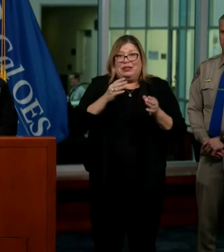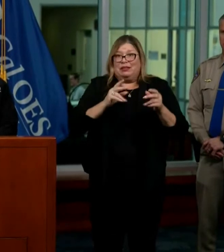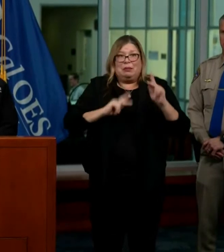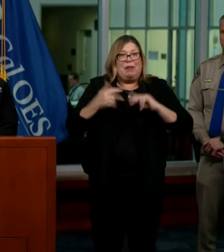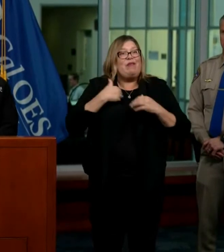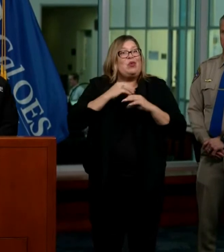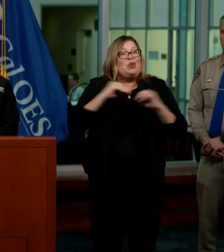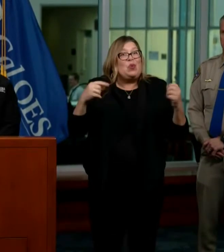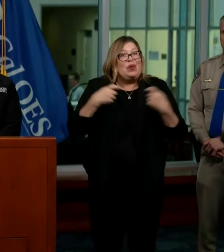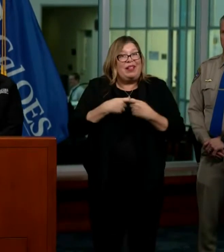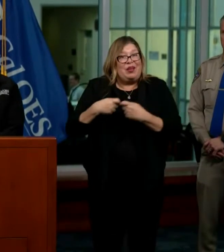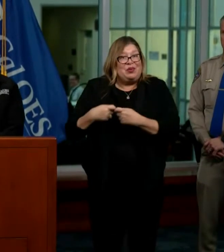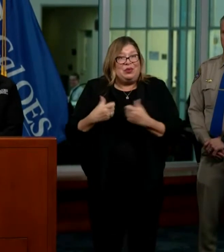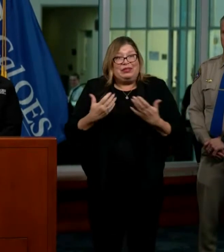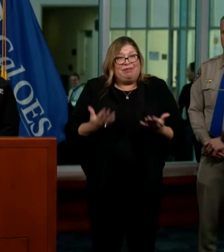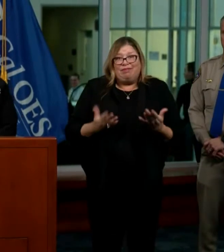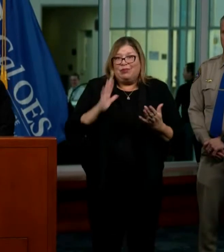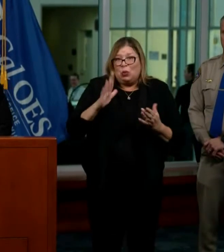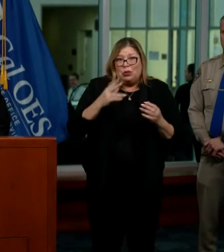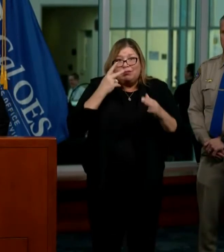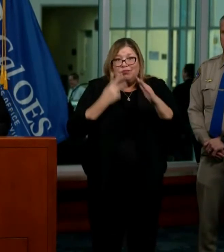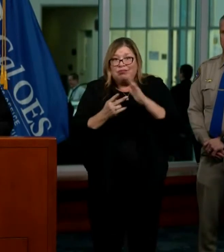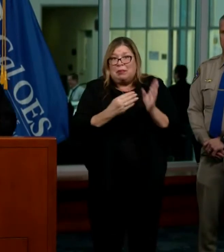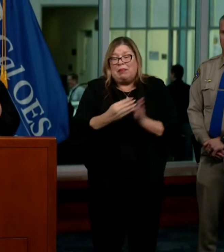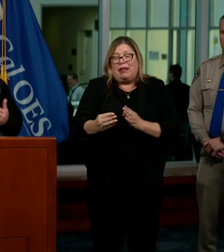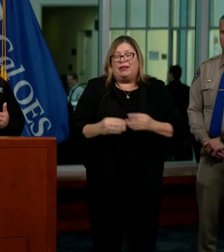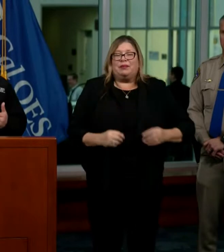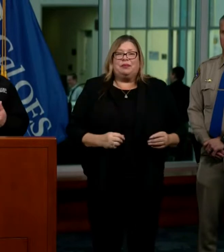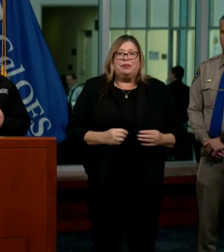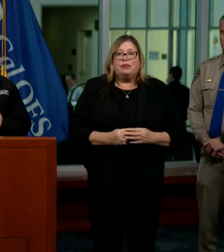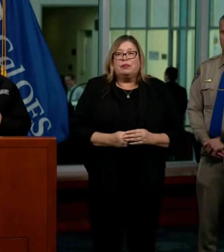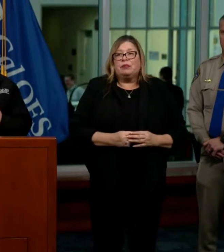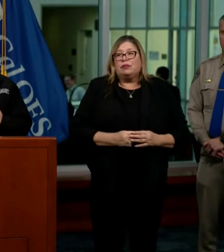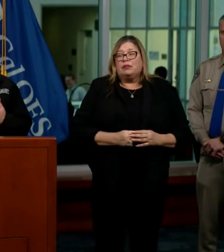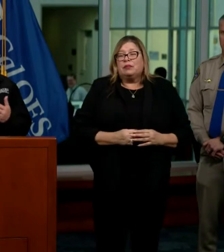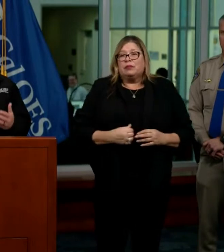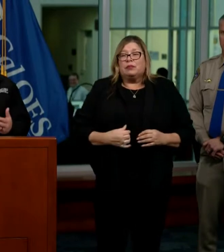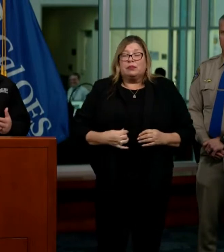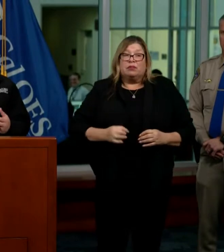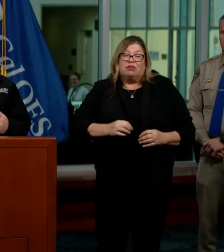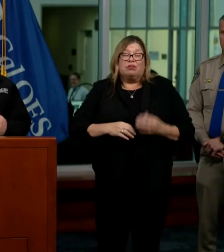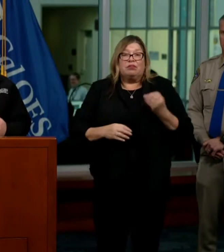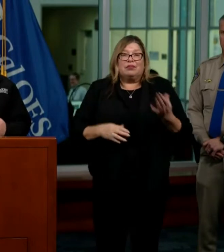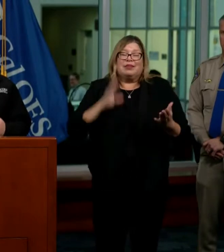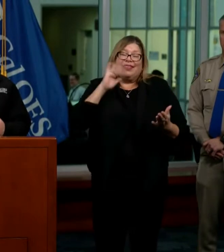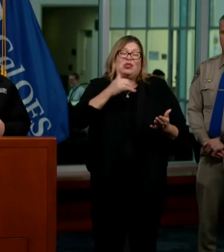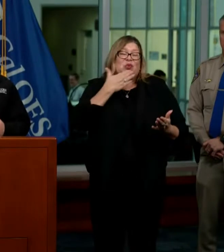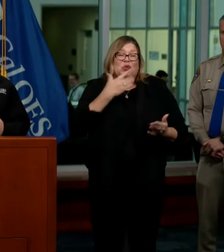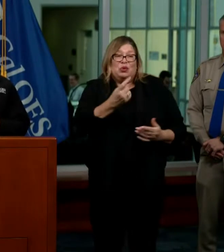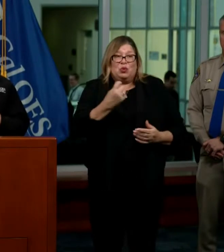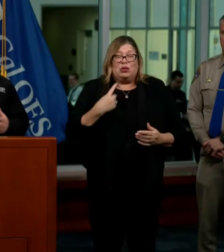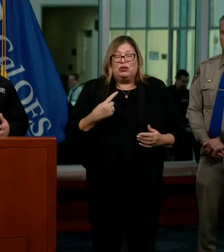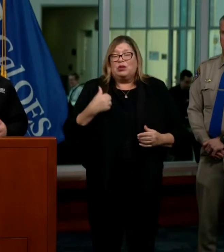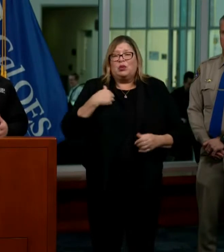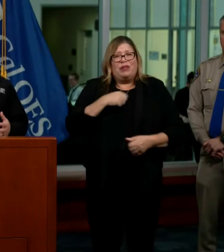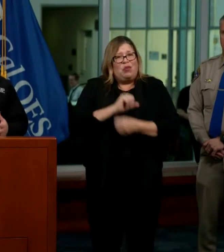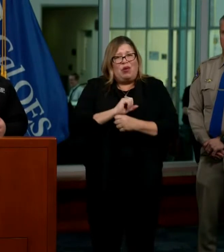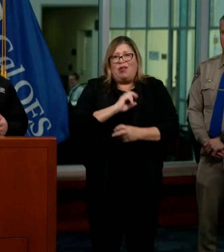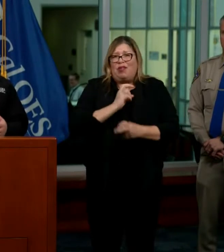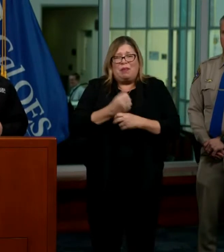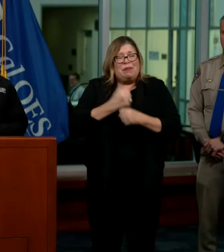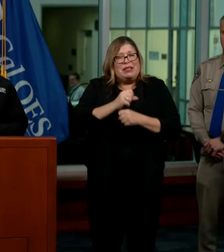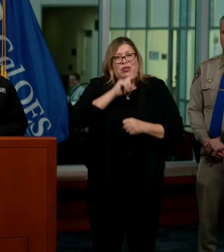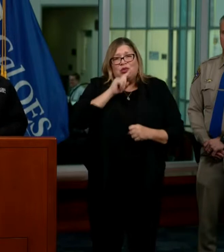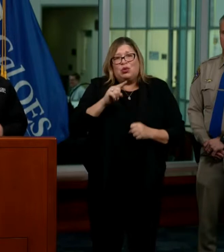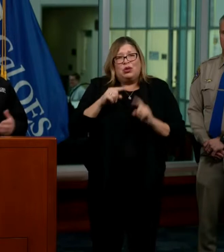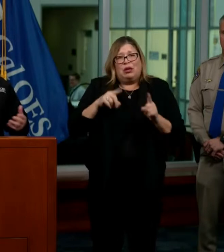big chunk. So no, it's a great question, and you know, I have to say, you know, we've been really working hard to make sure that PG&E has all